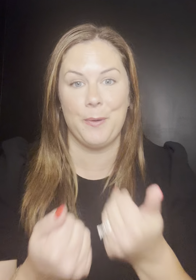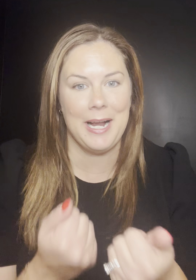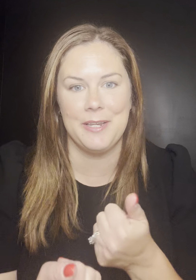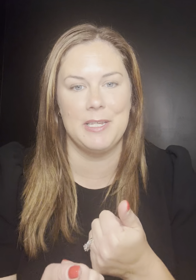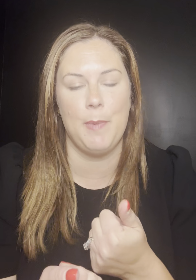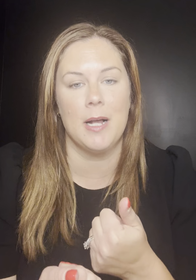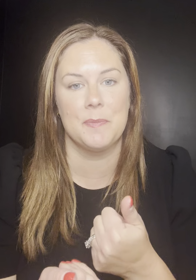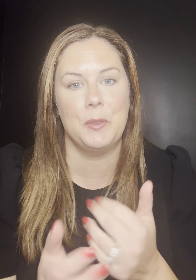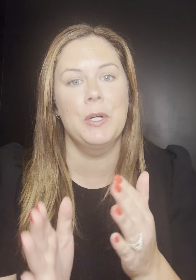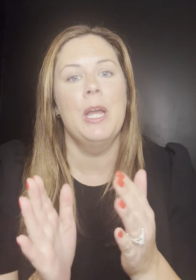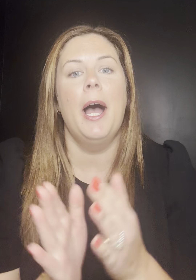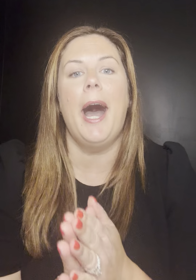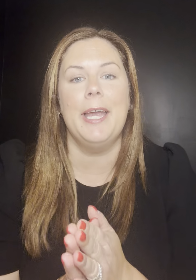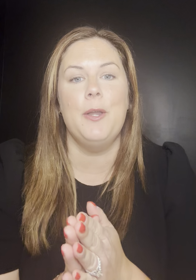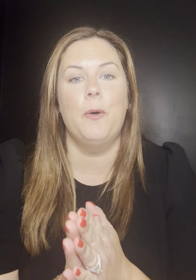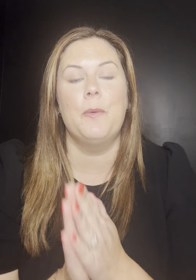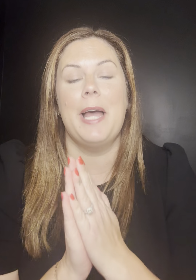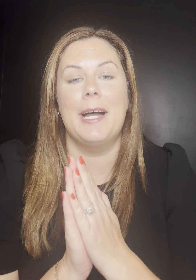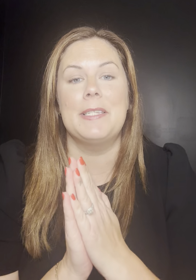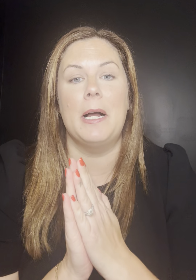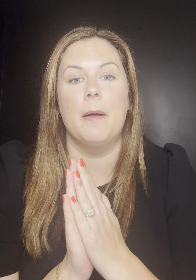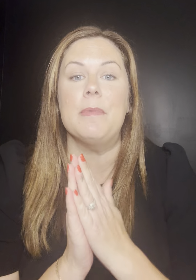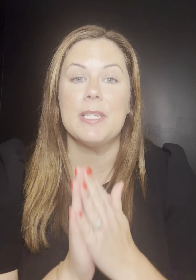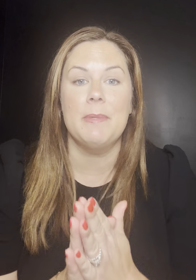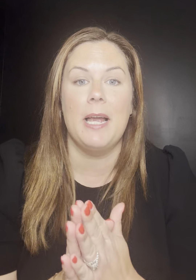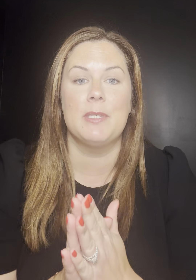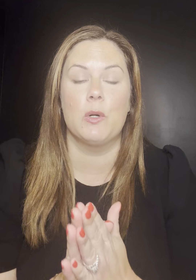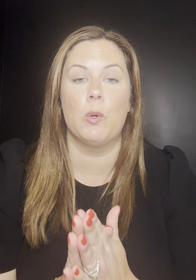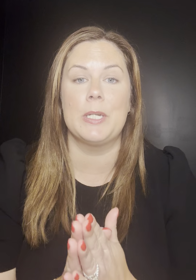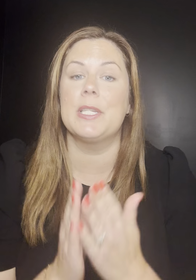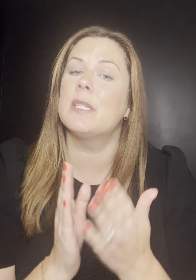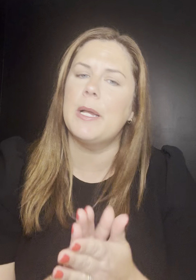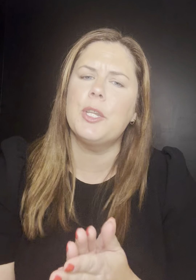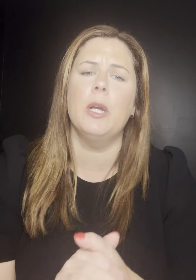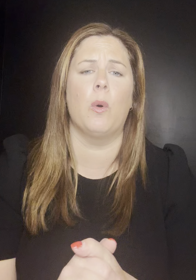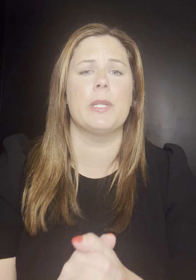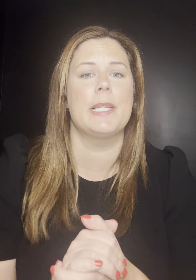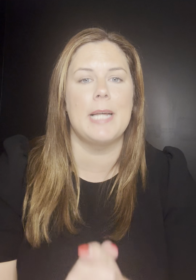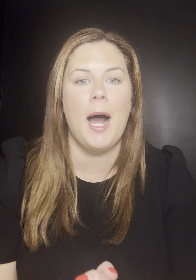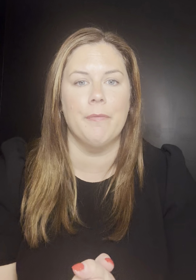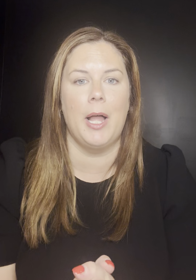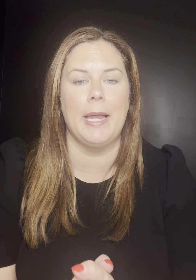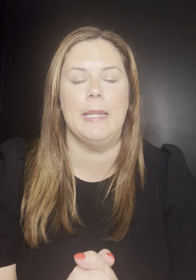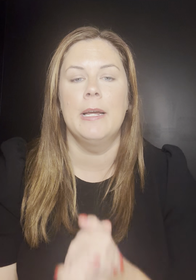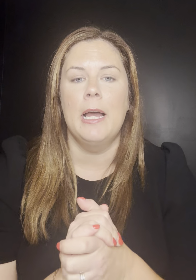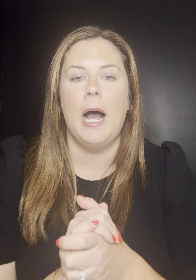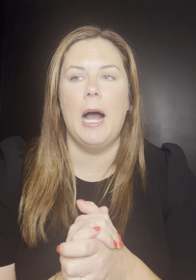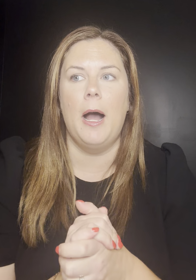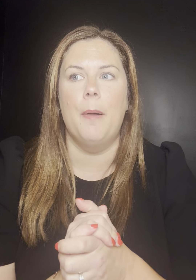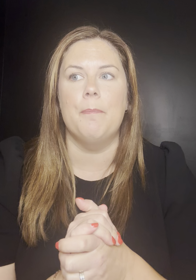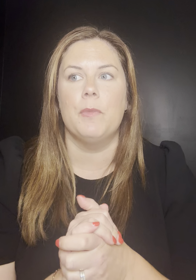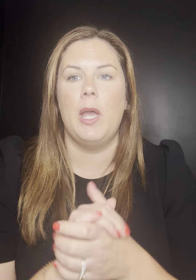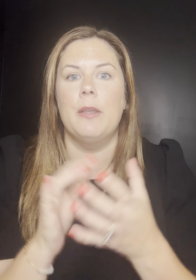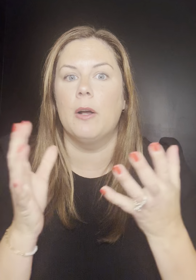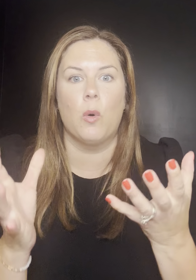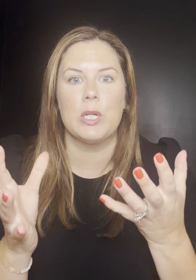interactive as possible. I know that sometimes a course, especially a course that's online, and a course